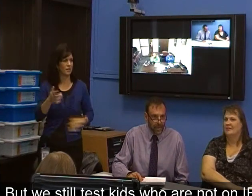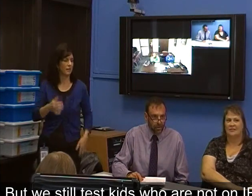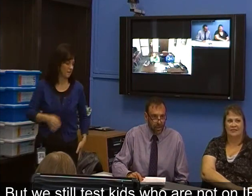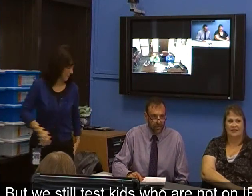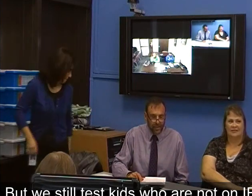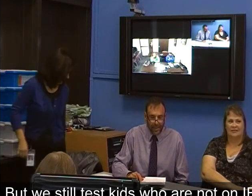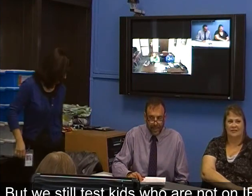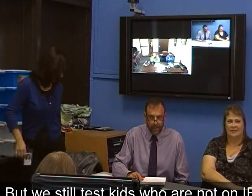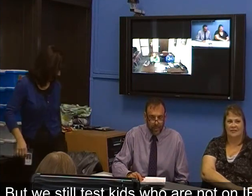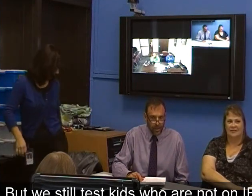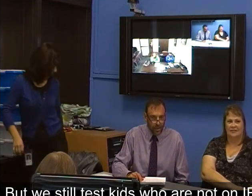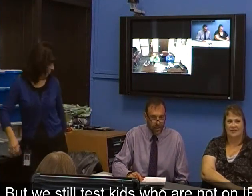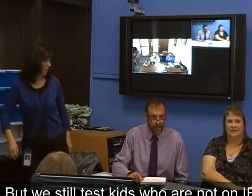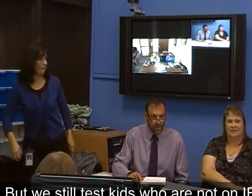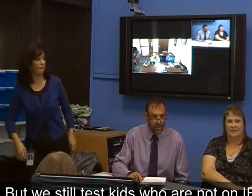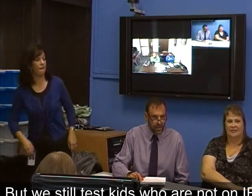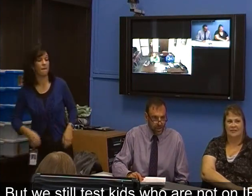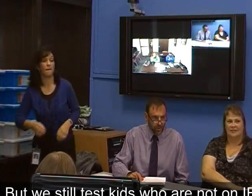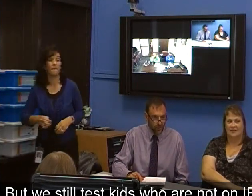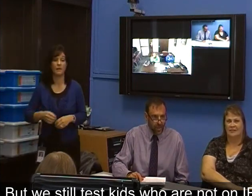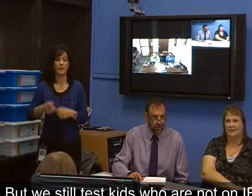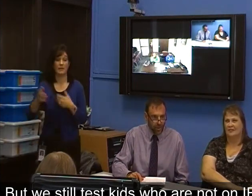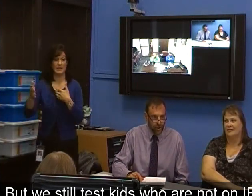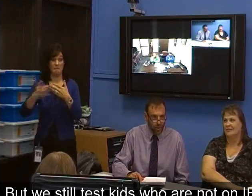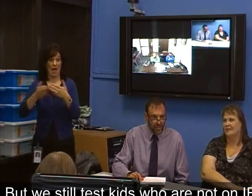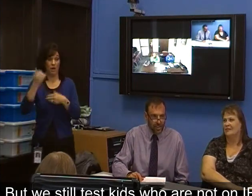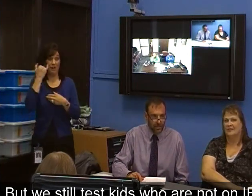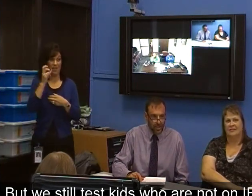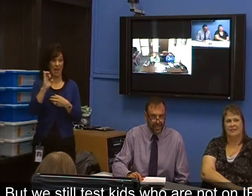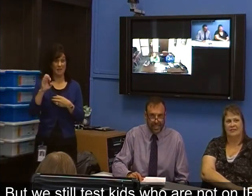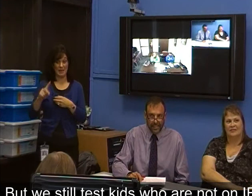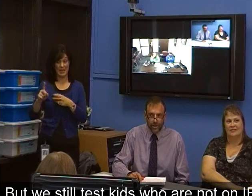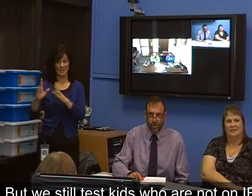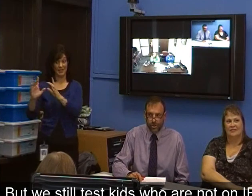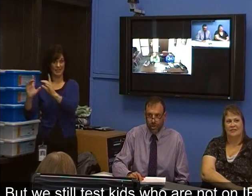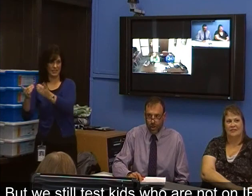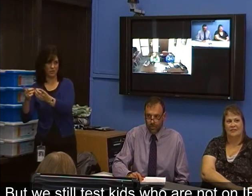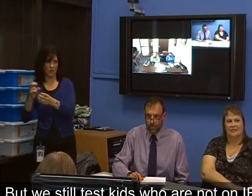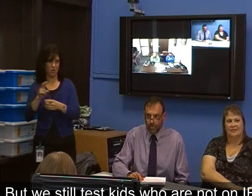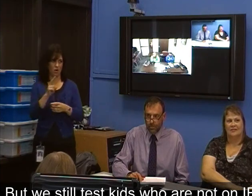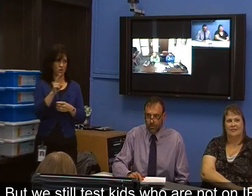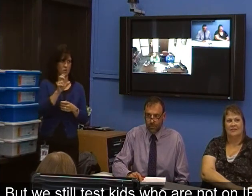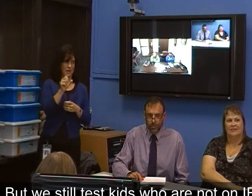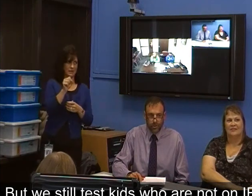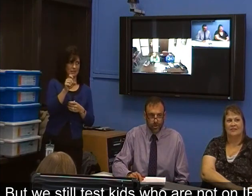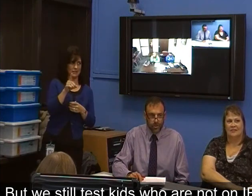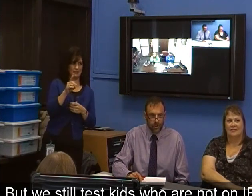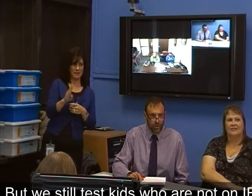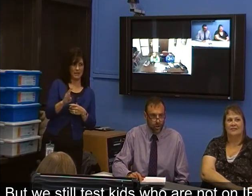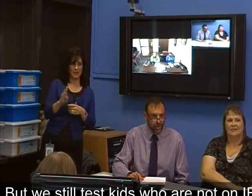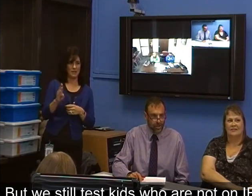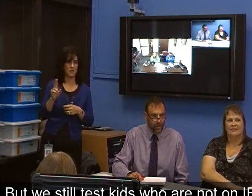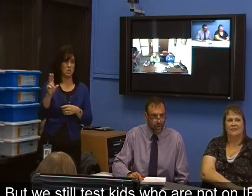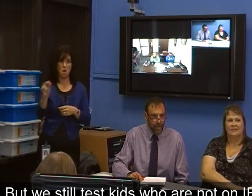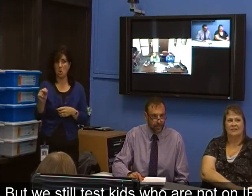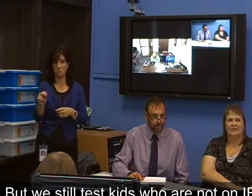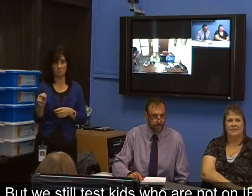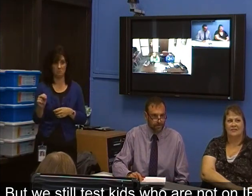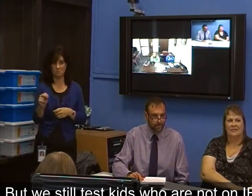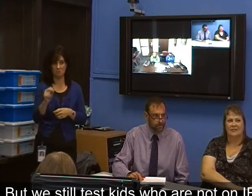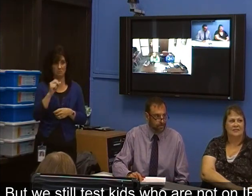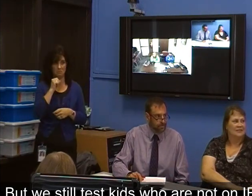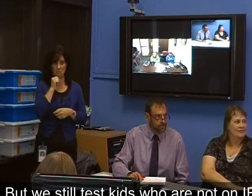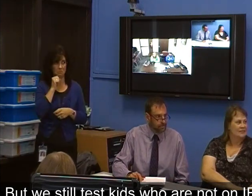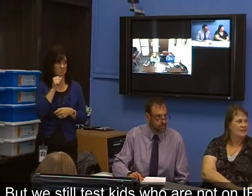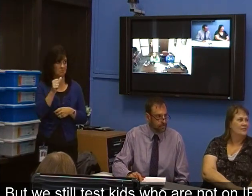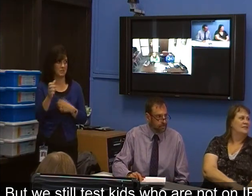does it matter if the IEP is in a district rather than USDB? And the answer is no. You don't need to know that.